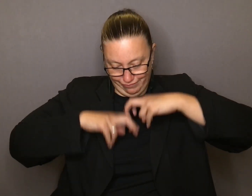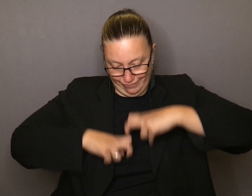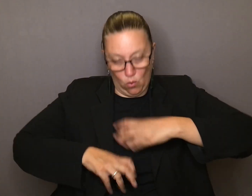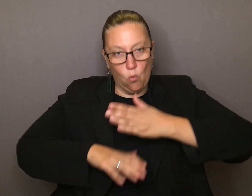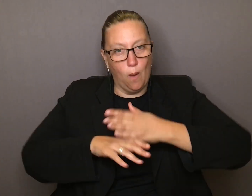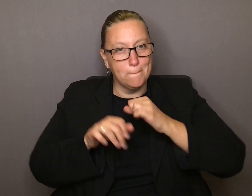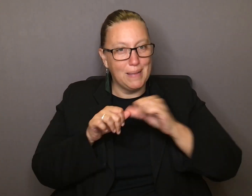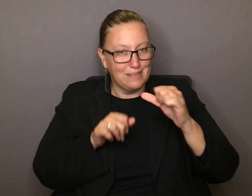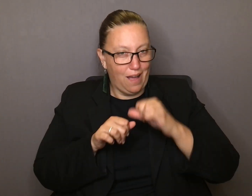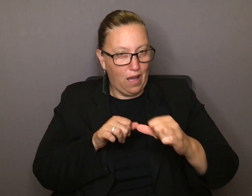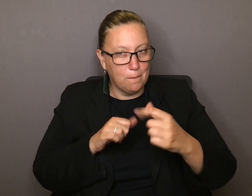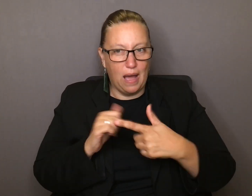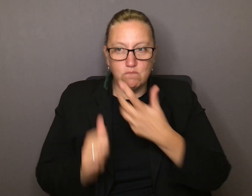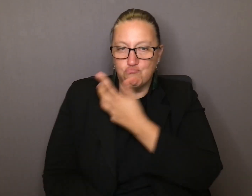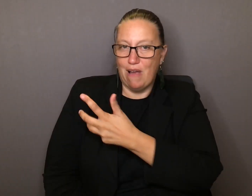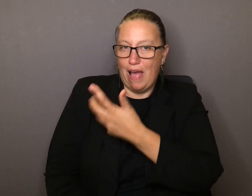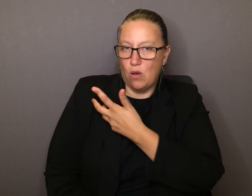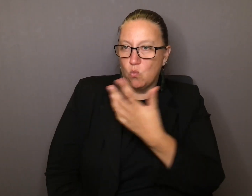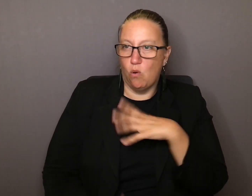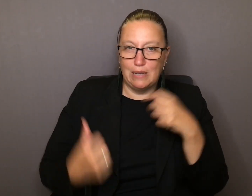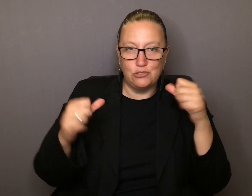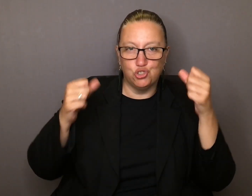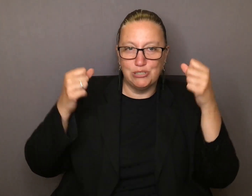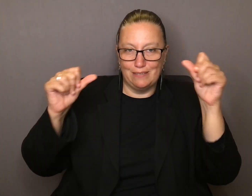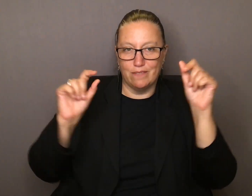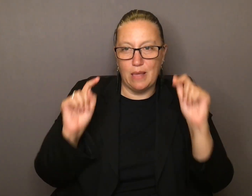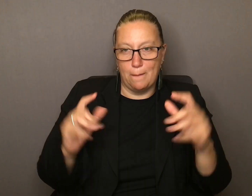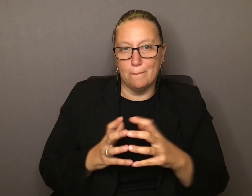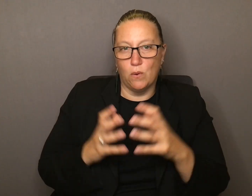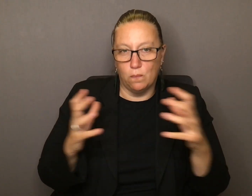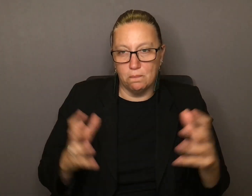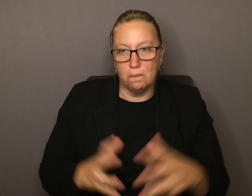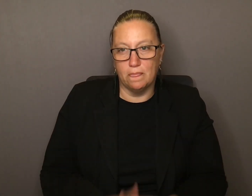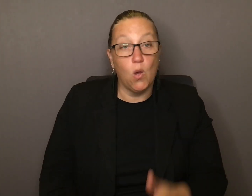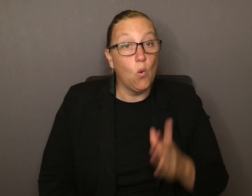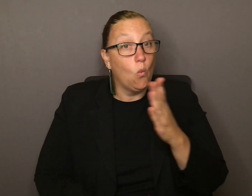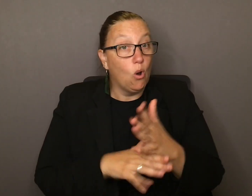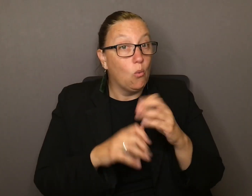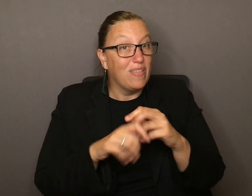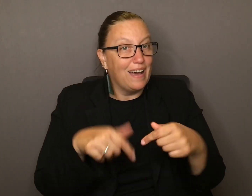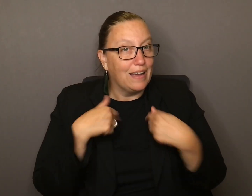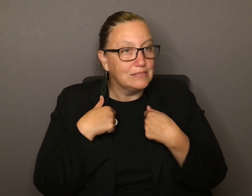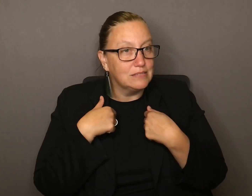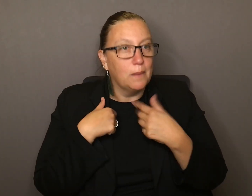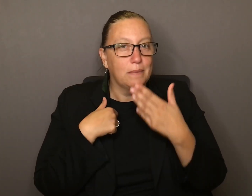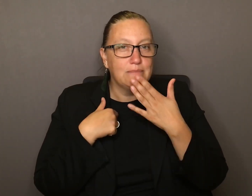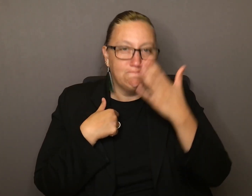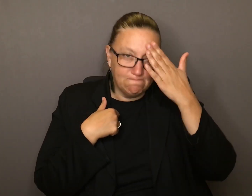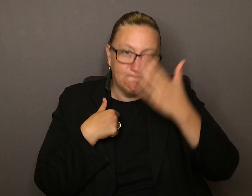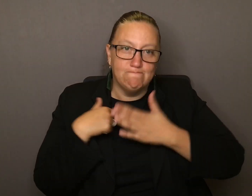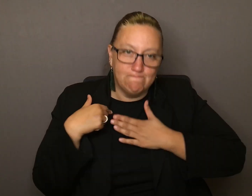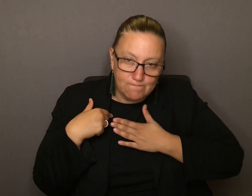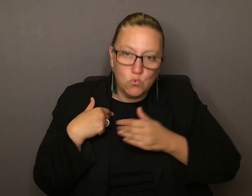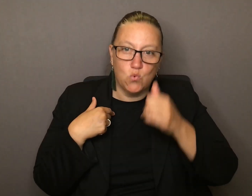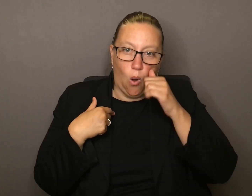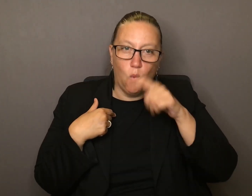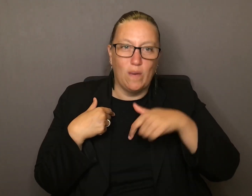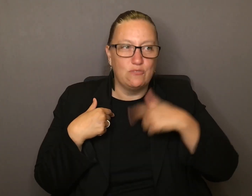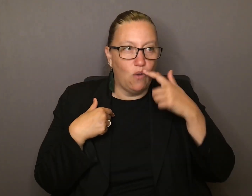on trying to achieve. So you can rest assured when you work with us, that's what we're doing. We're really trying to bring everybody's voice into the work that we